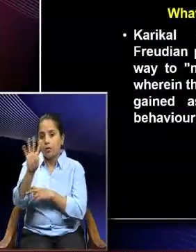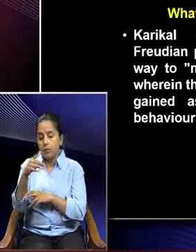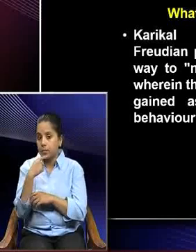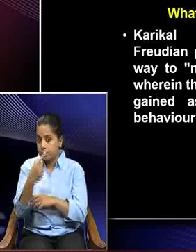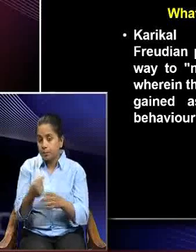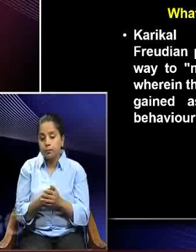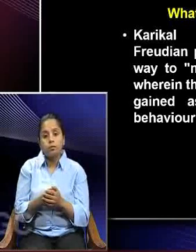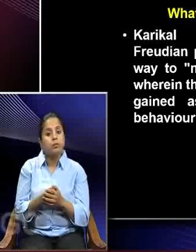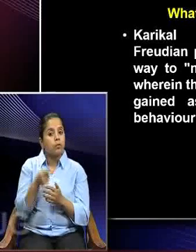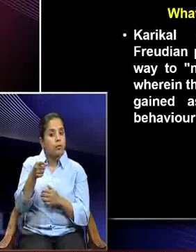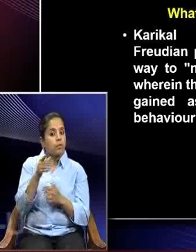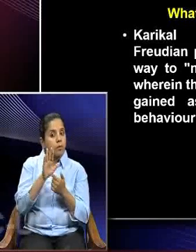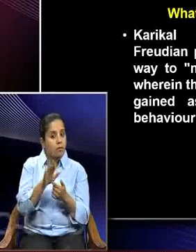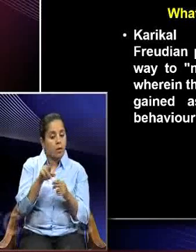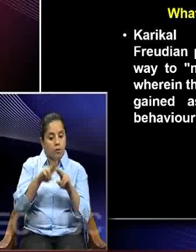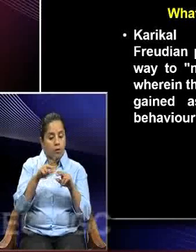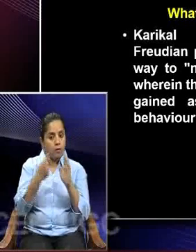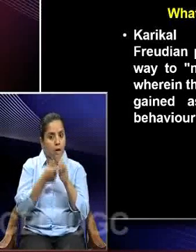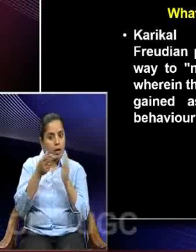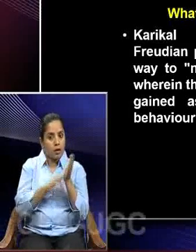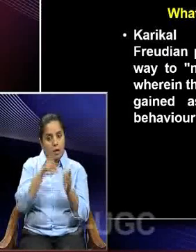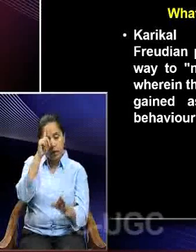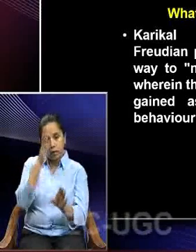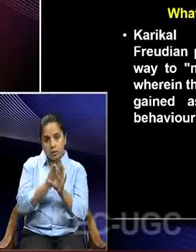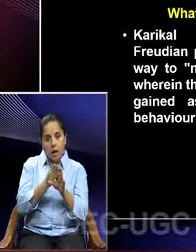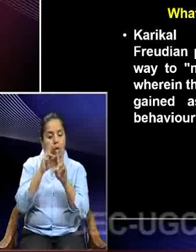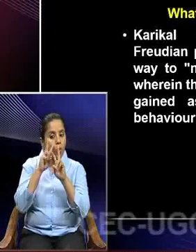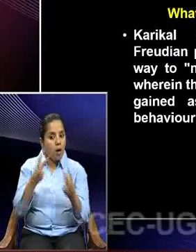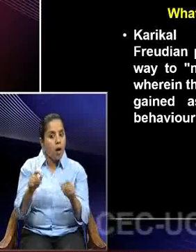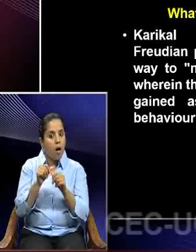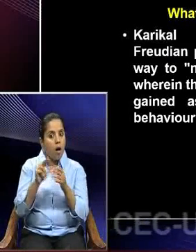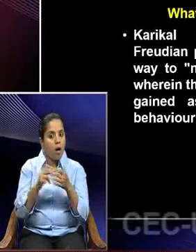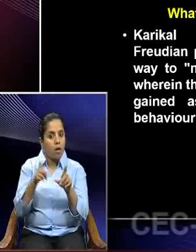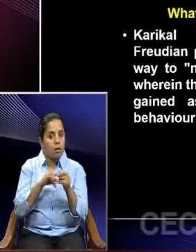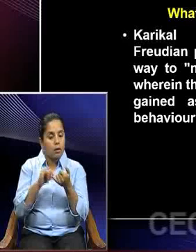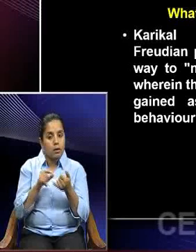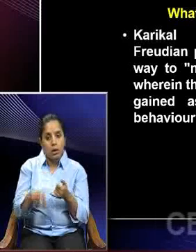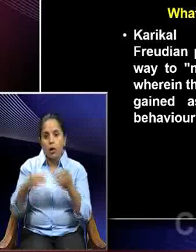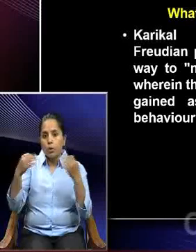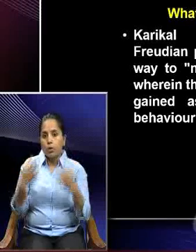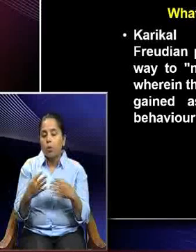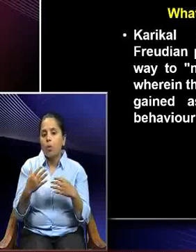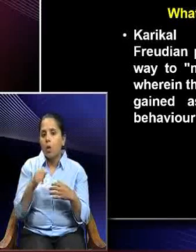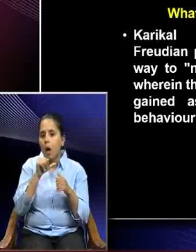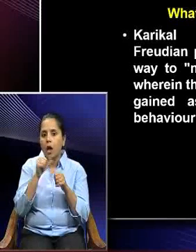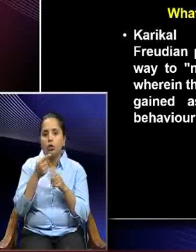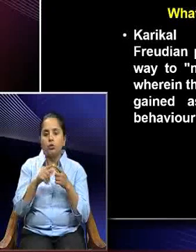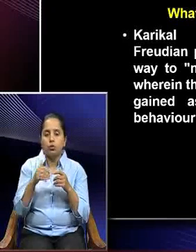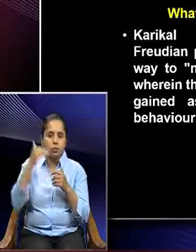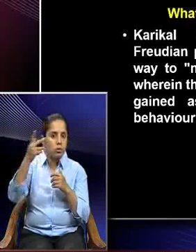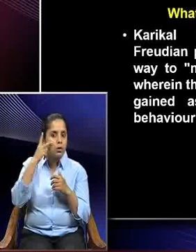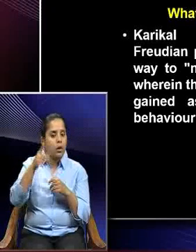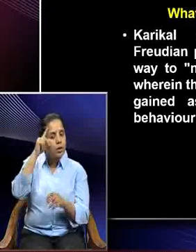indicates that Freudian psychoanalysis, it has given to New Age psychoanalysis, wherein